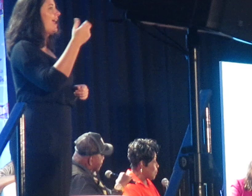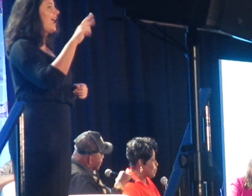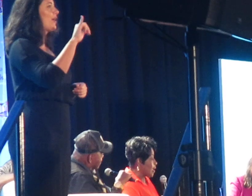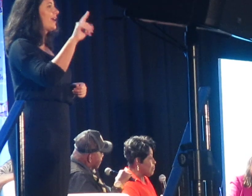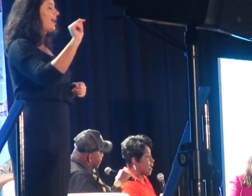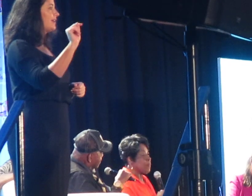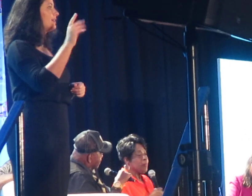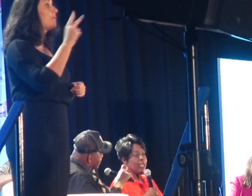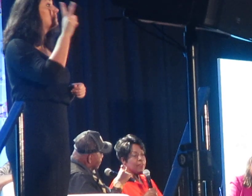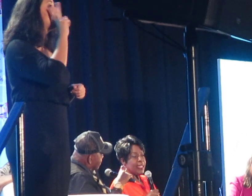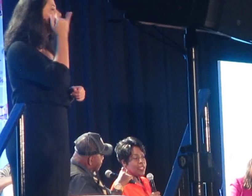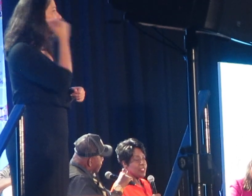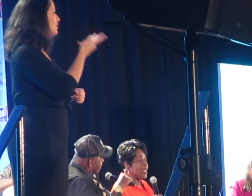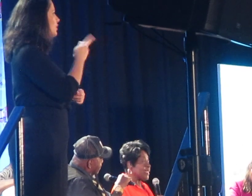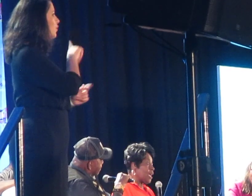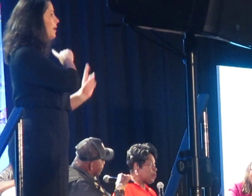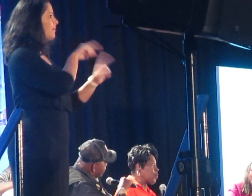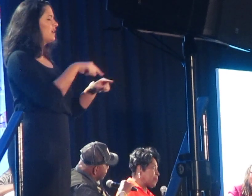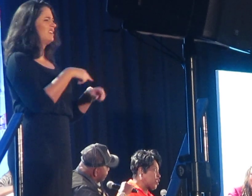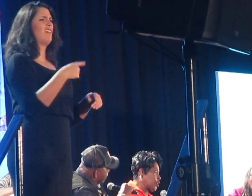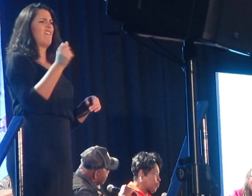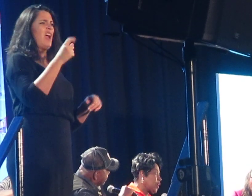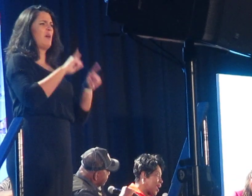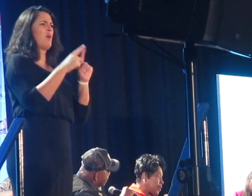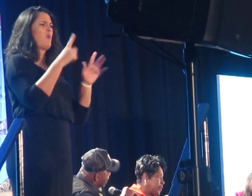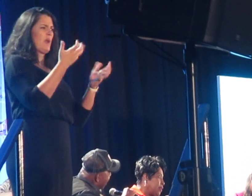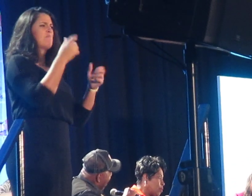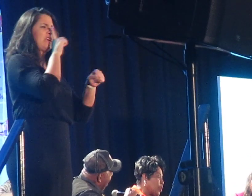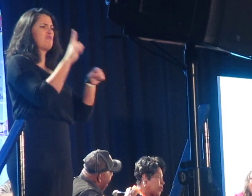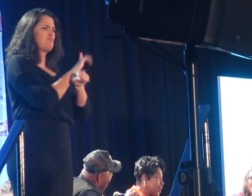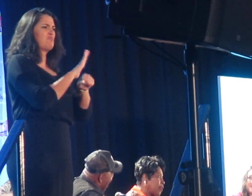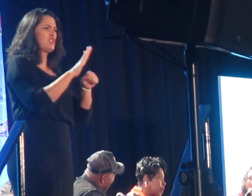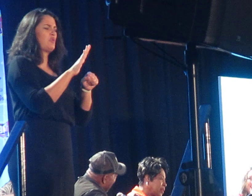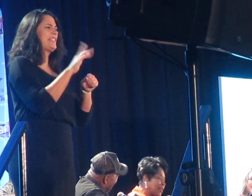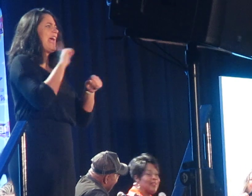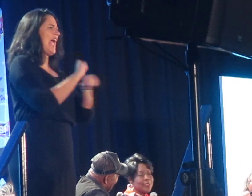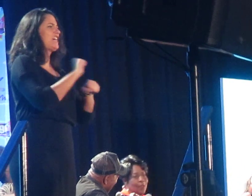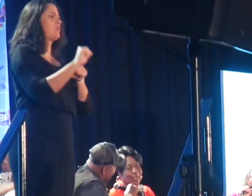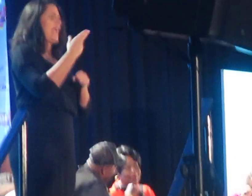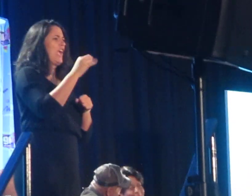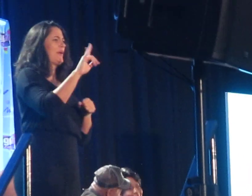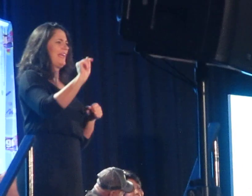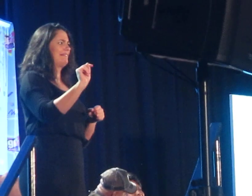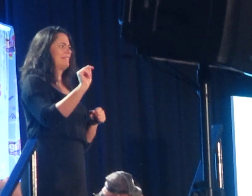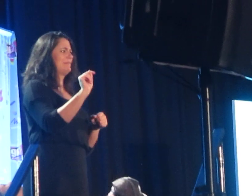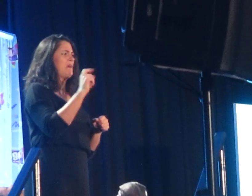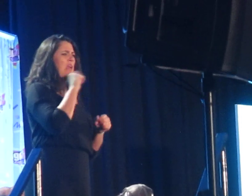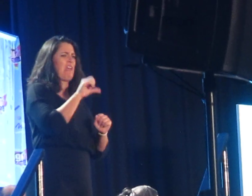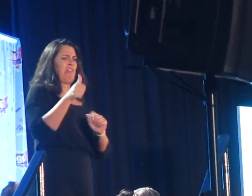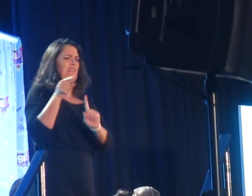VelJohnson and Ms. Payton will come back, and everything, and all. Somebody said, yeah, but we want to make sure it's the real Harry. We want the real Harry up in here. So,